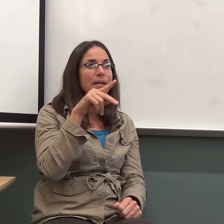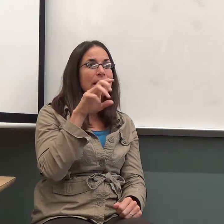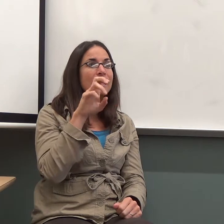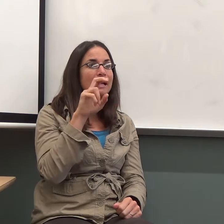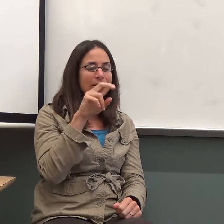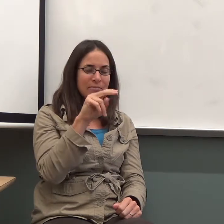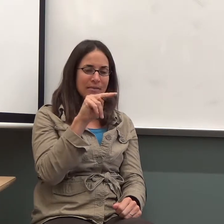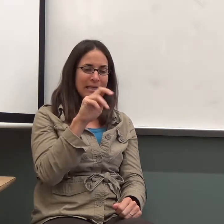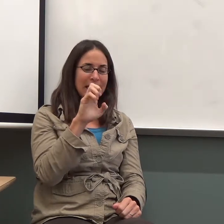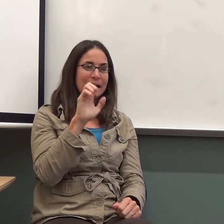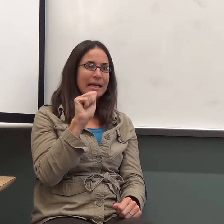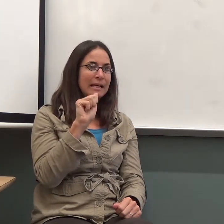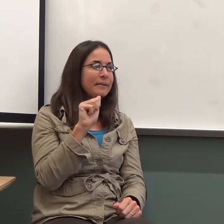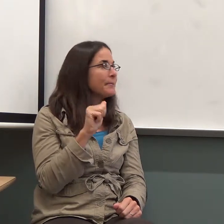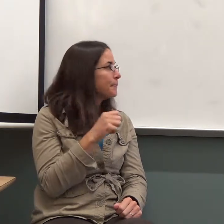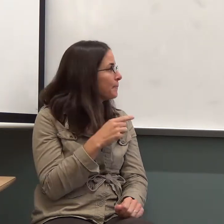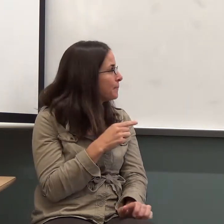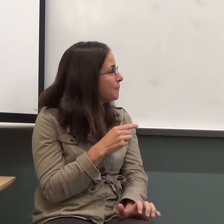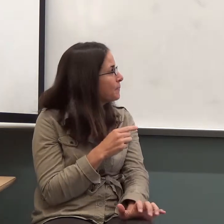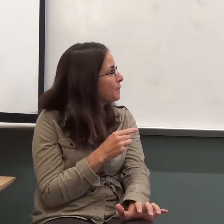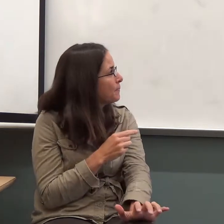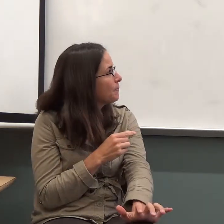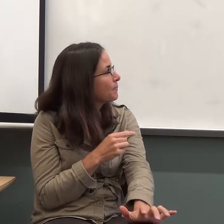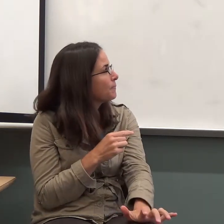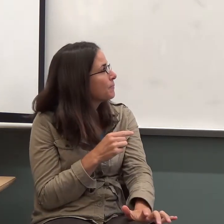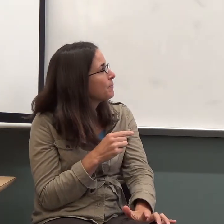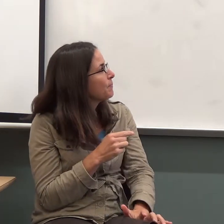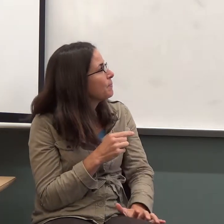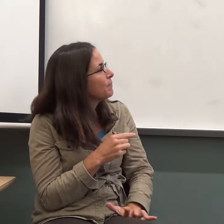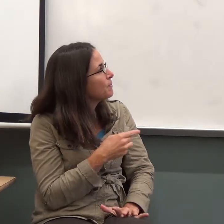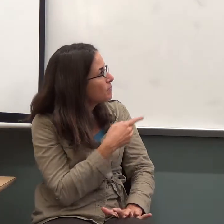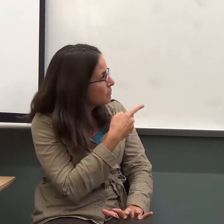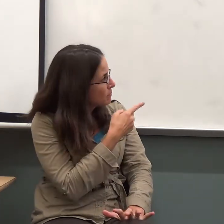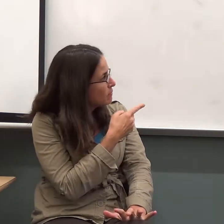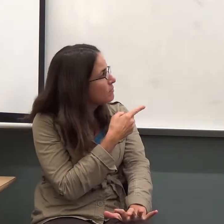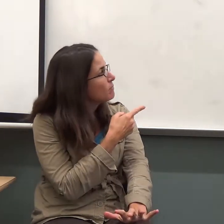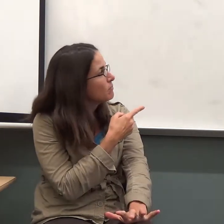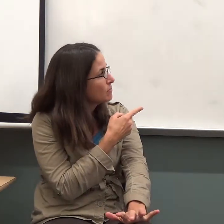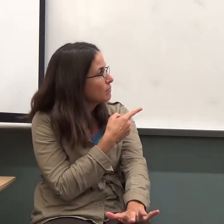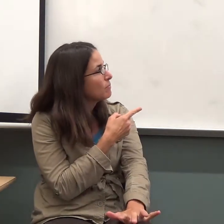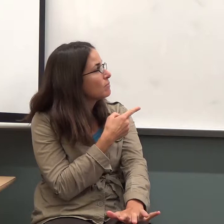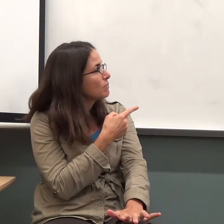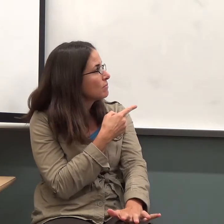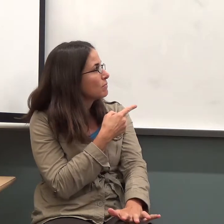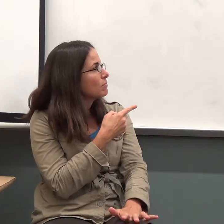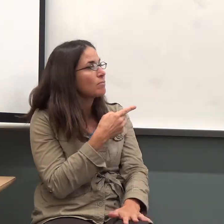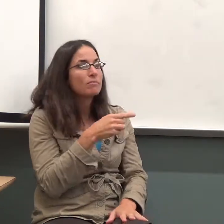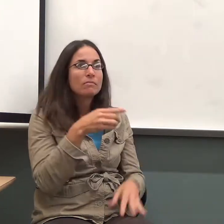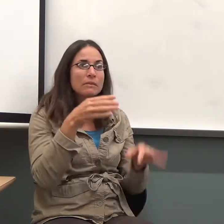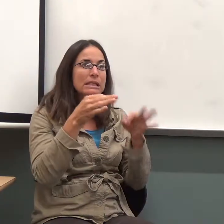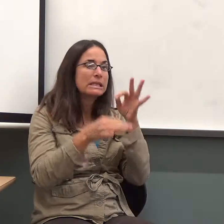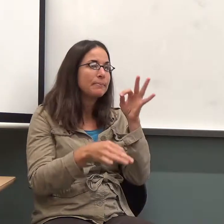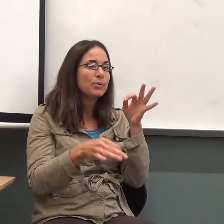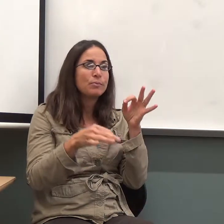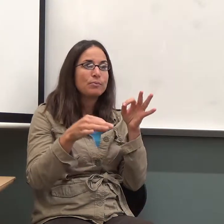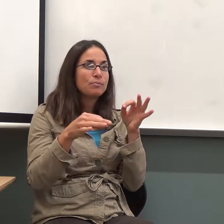You could say the side effects of sleep apnea. Can I just say that? Yeah. Isn't that easier? Sleep apnea causes